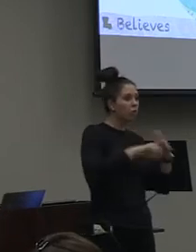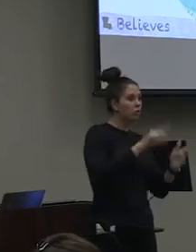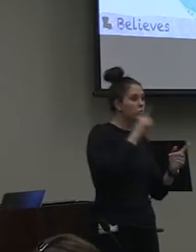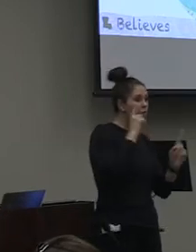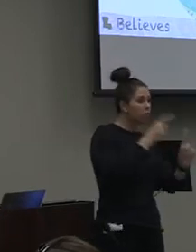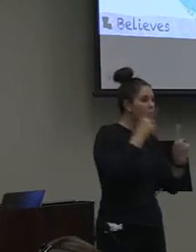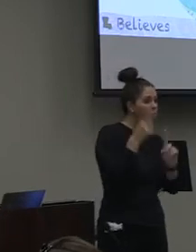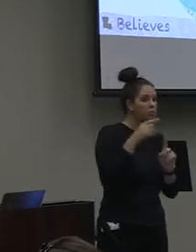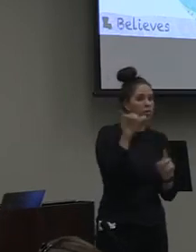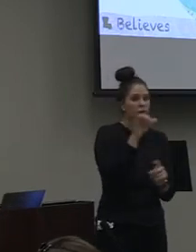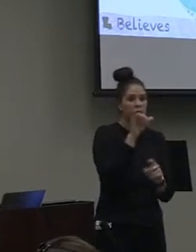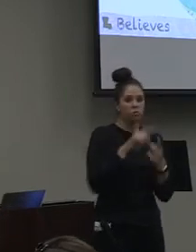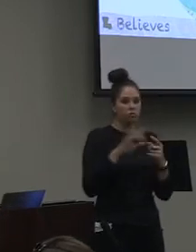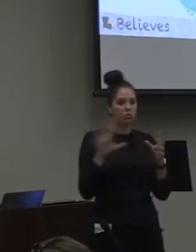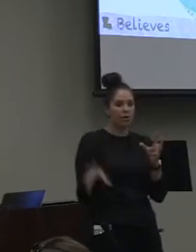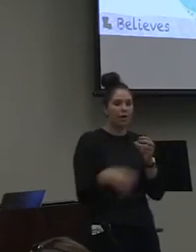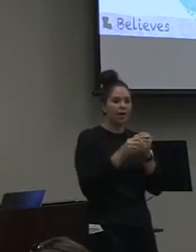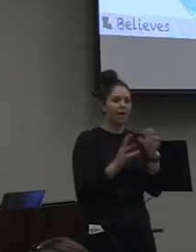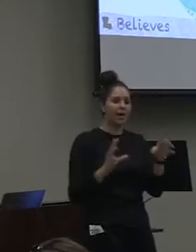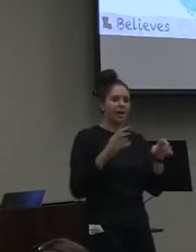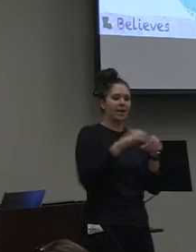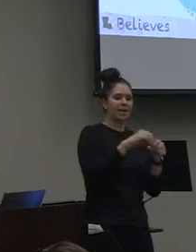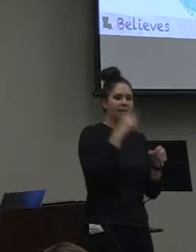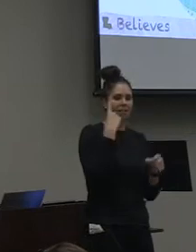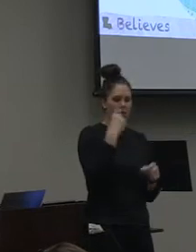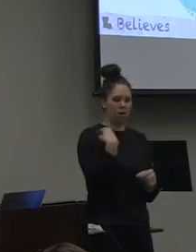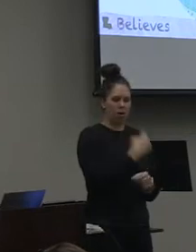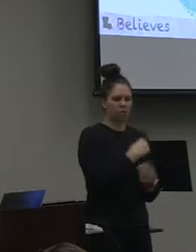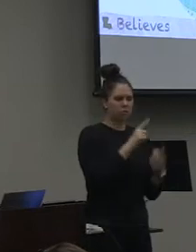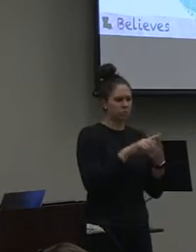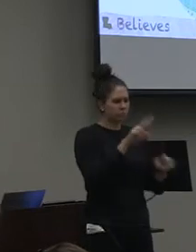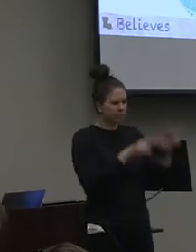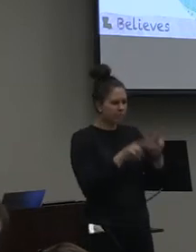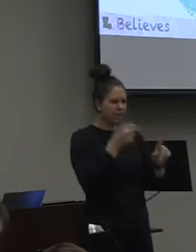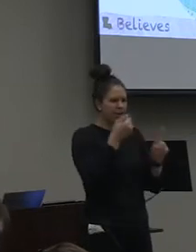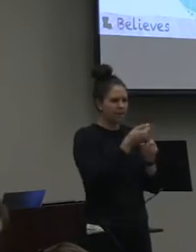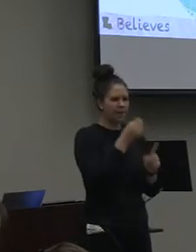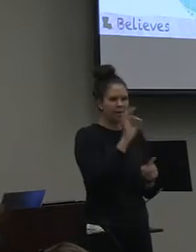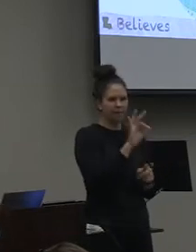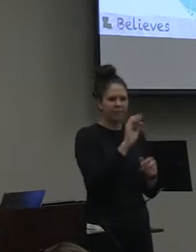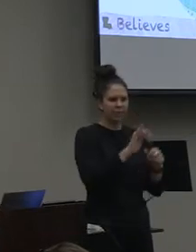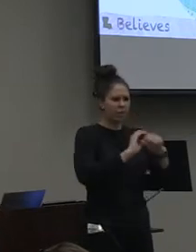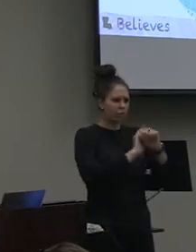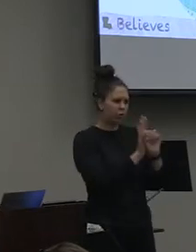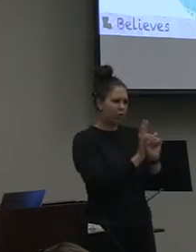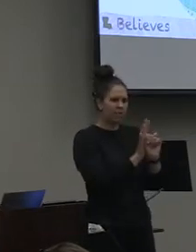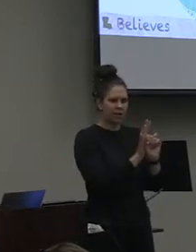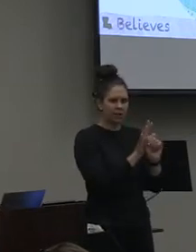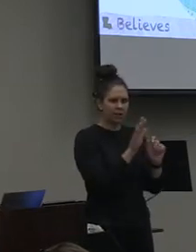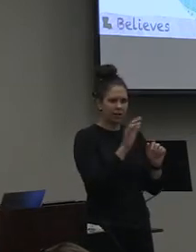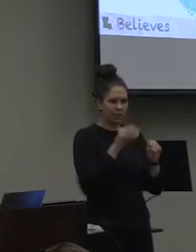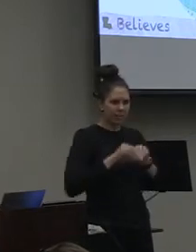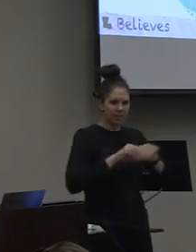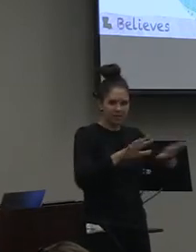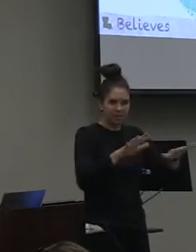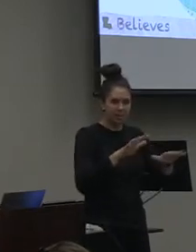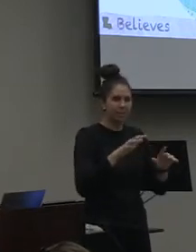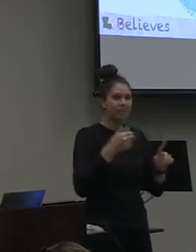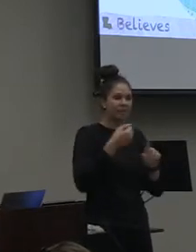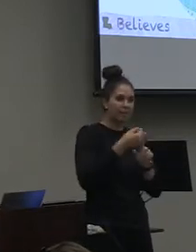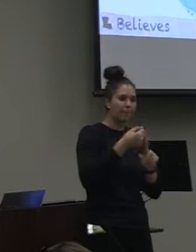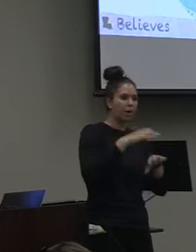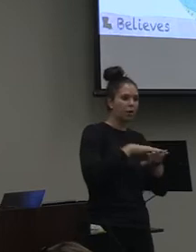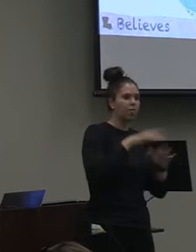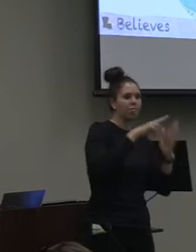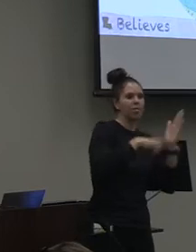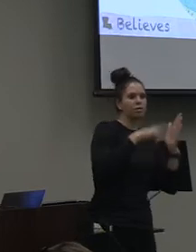and also to add in for us to take a look at the impact of the COVID-19 pandemic on literacy in